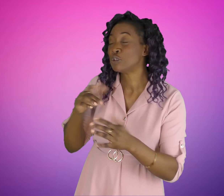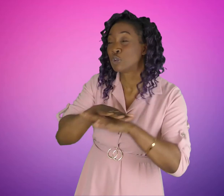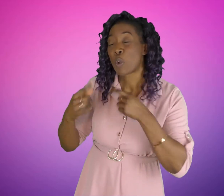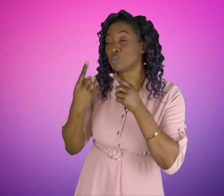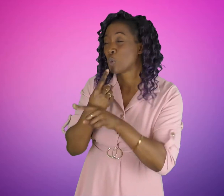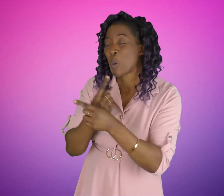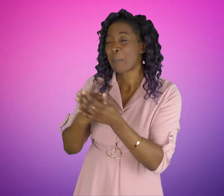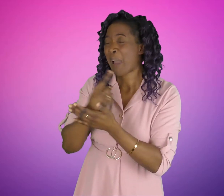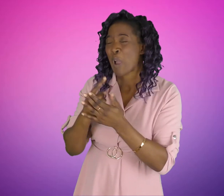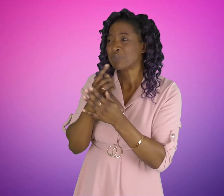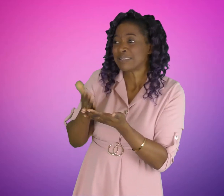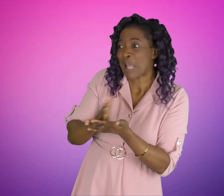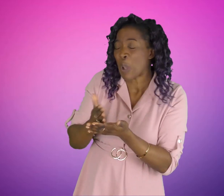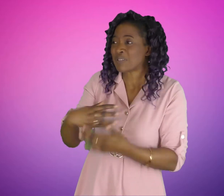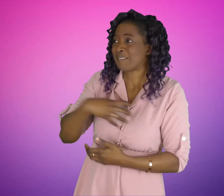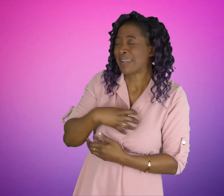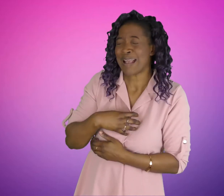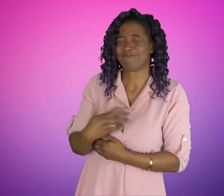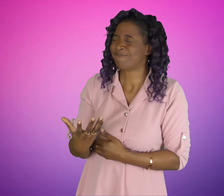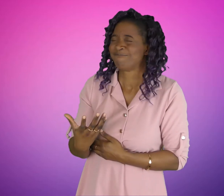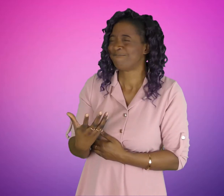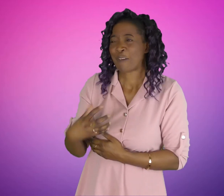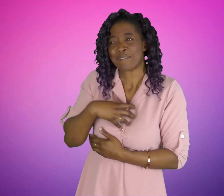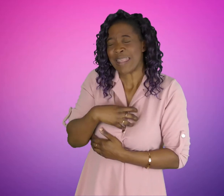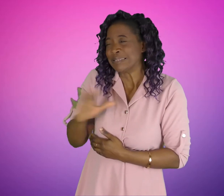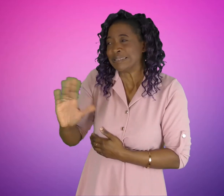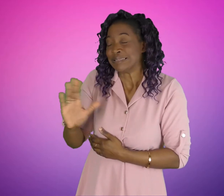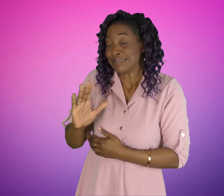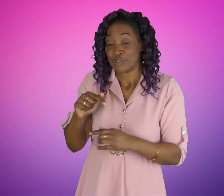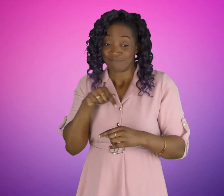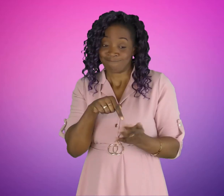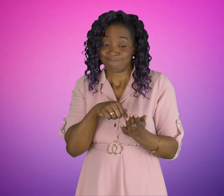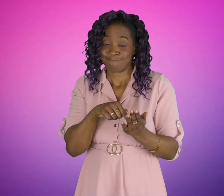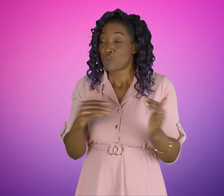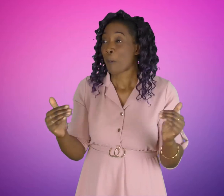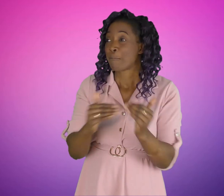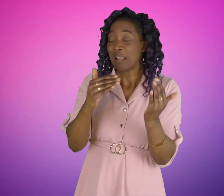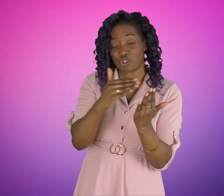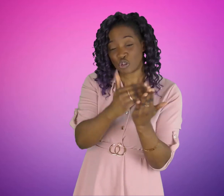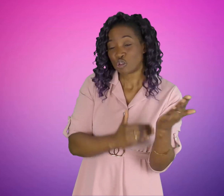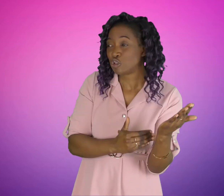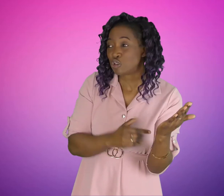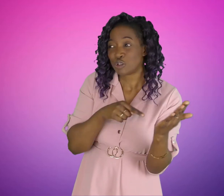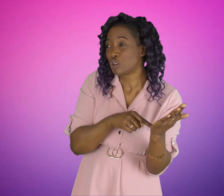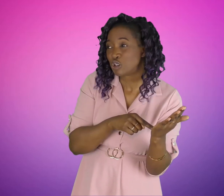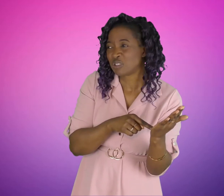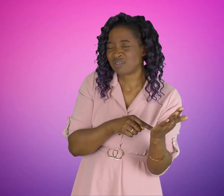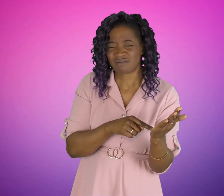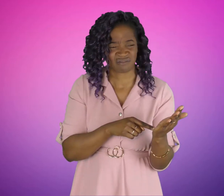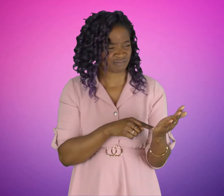just this stuff you're saying about fear, it isn't quite fitting with our narrative. The narrative? I'm the narrator.